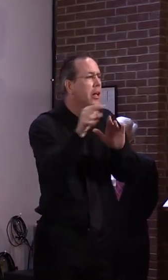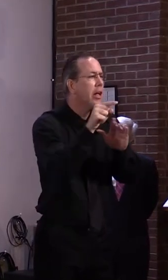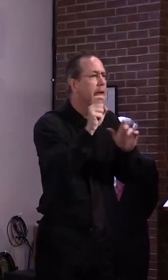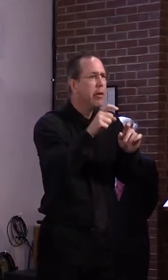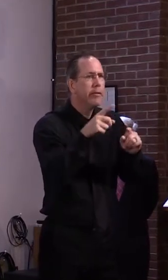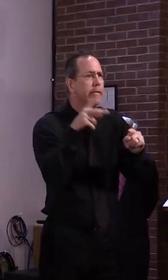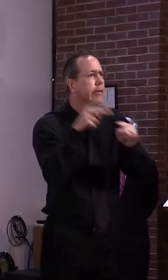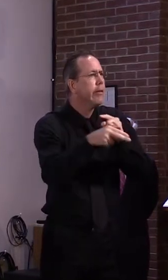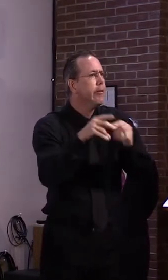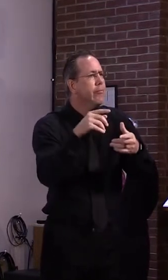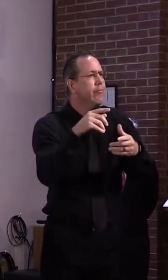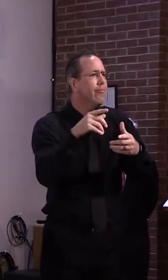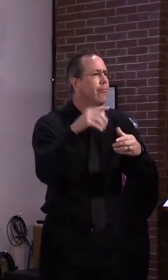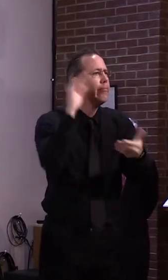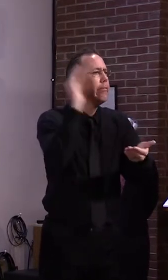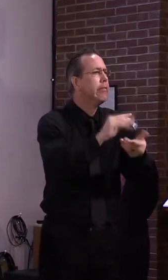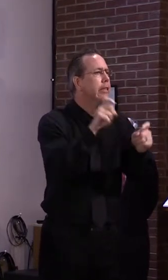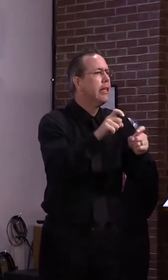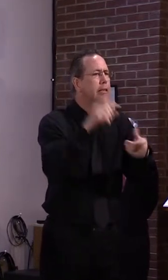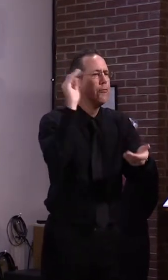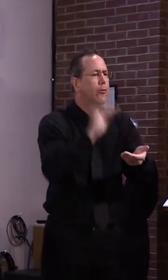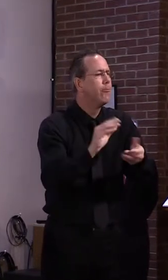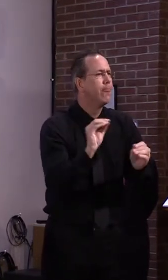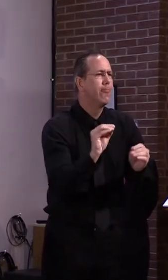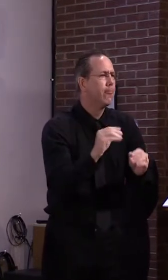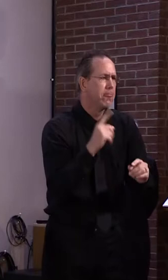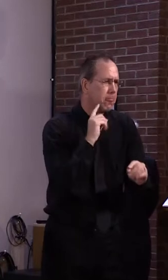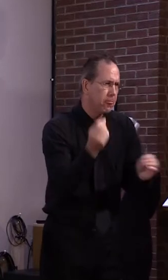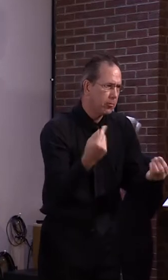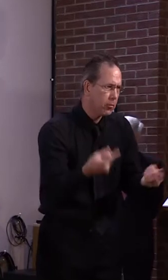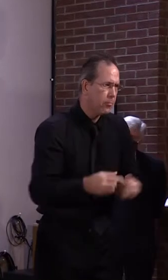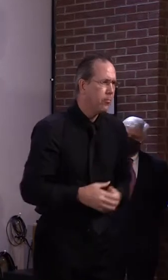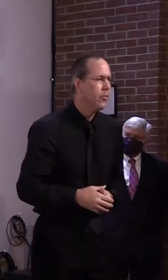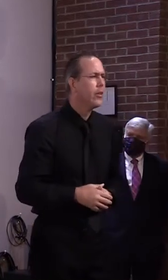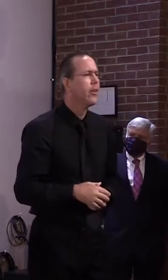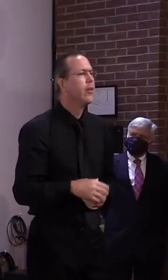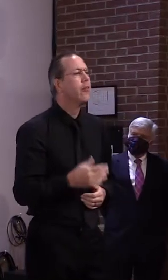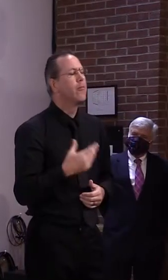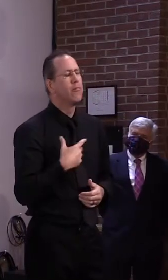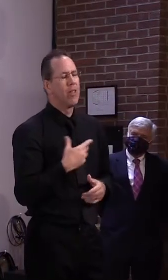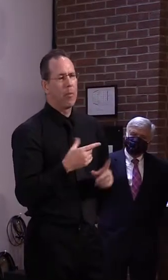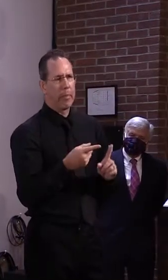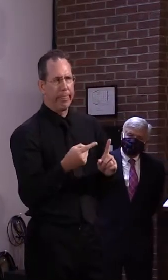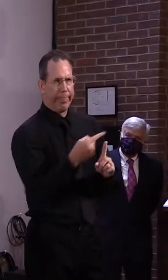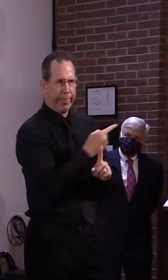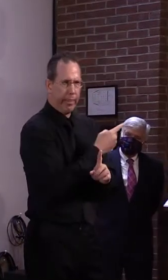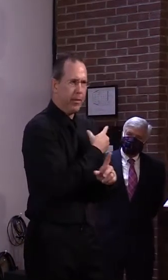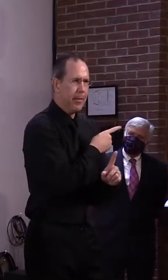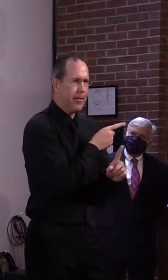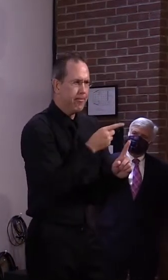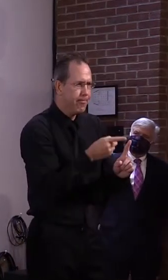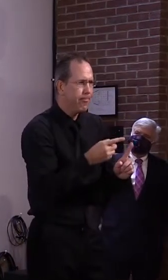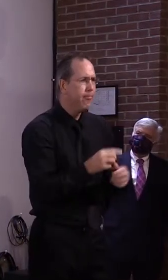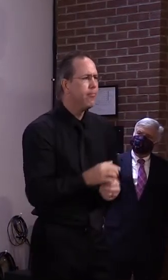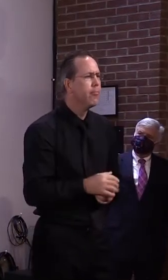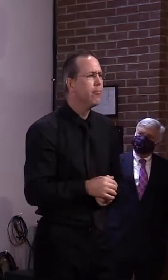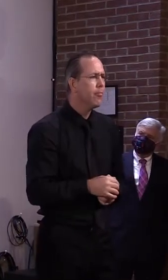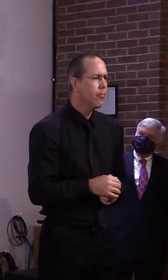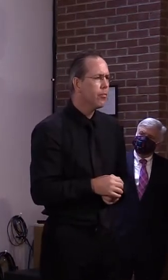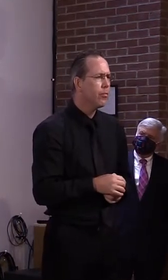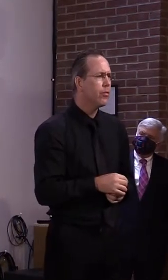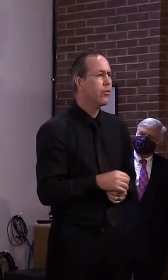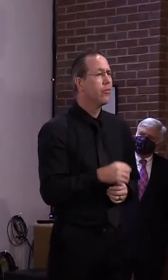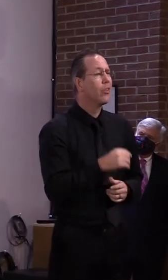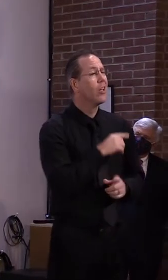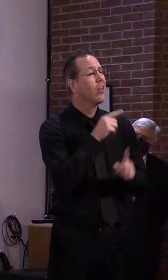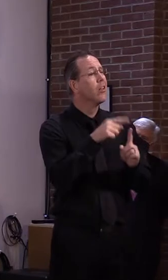to Manchester and the antigen test that they do, again, I've said all